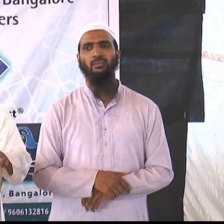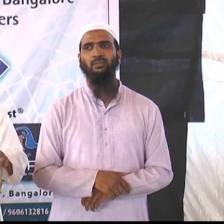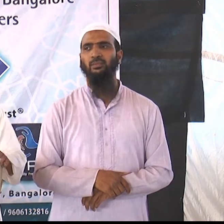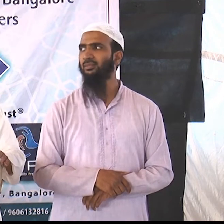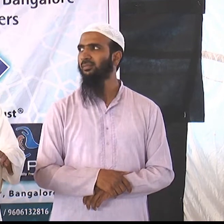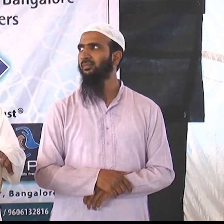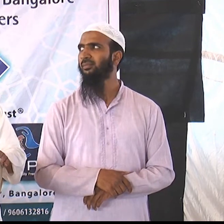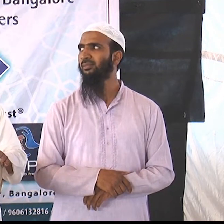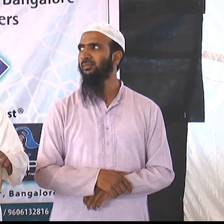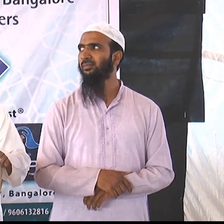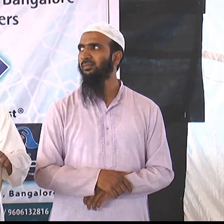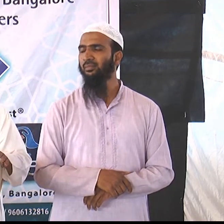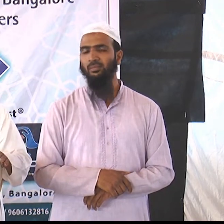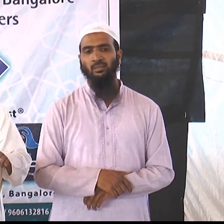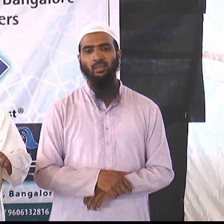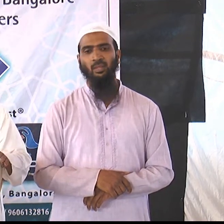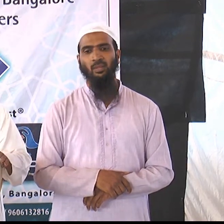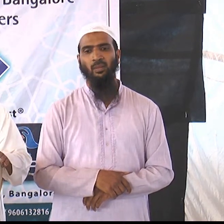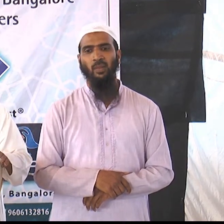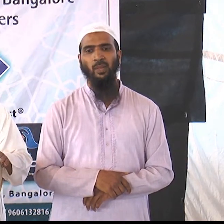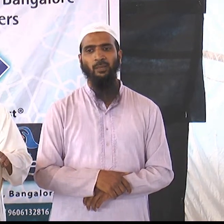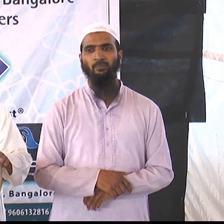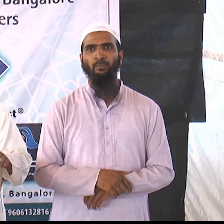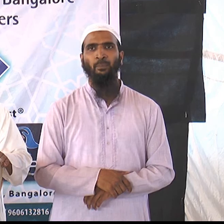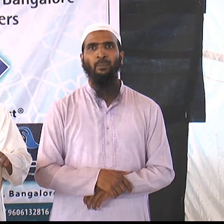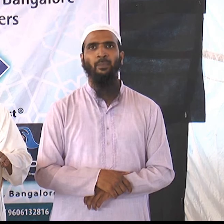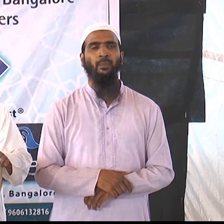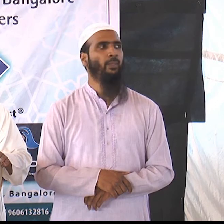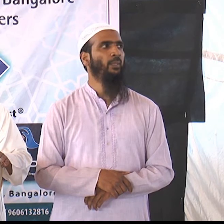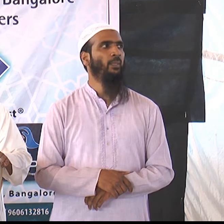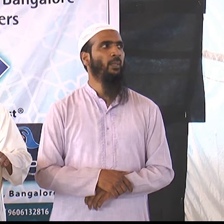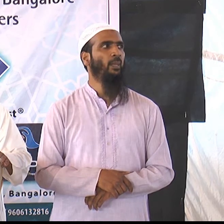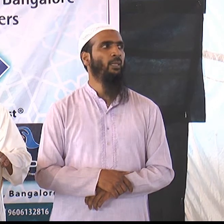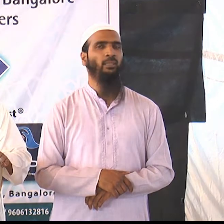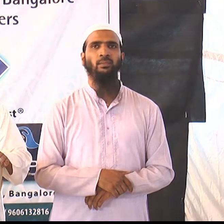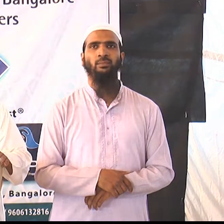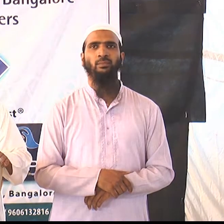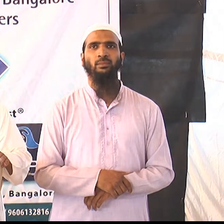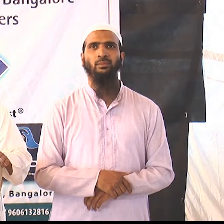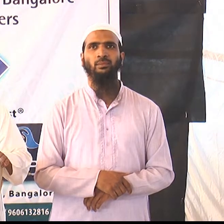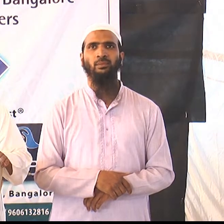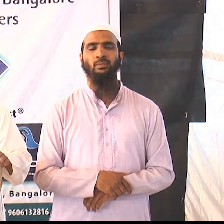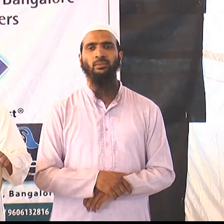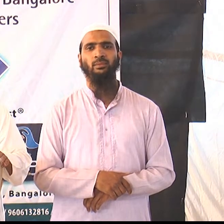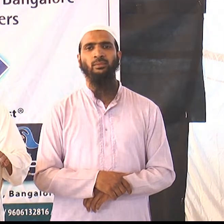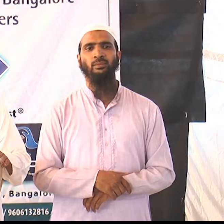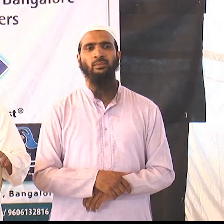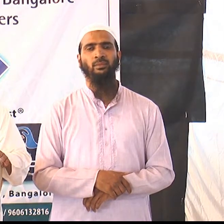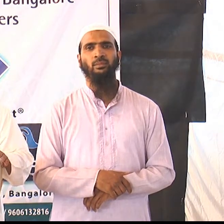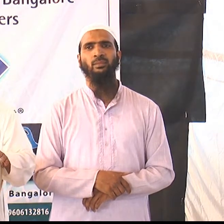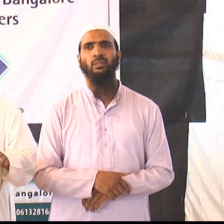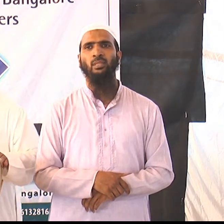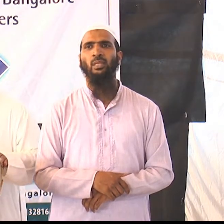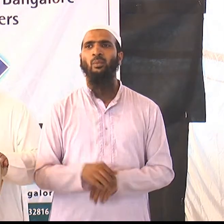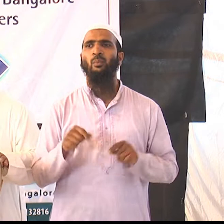this occasion, I once again would like to extend a very warmful and happy welcome to